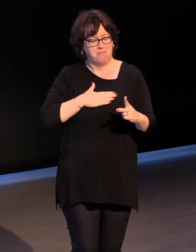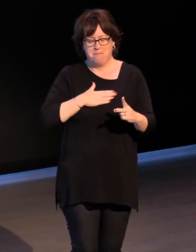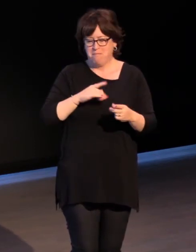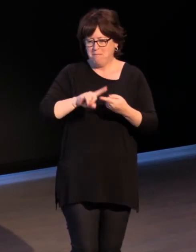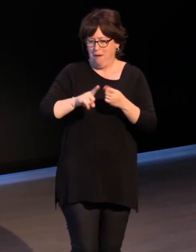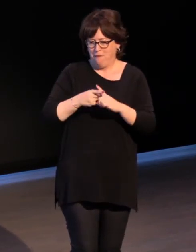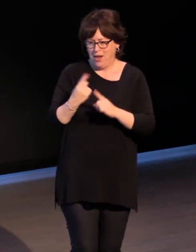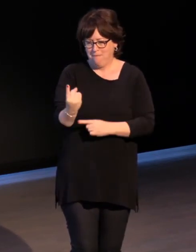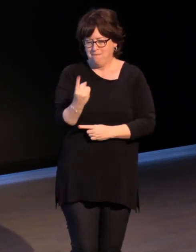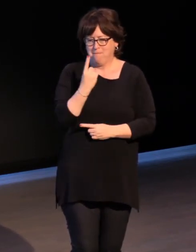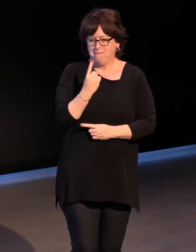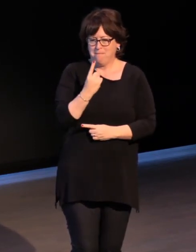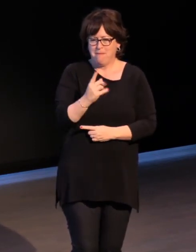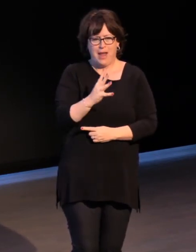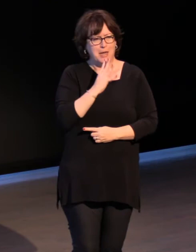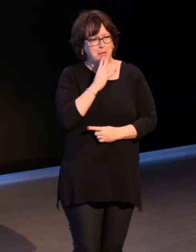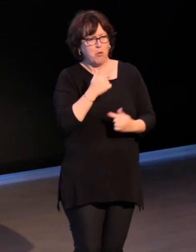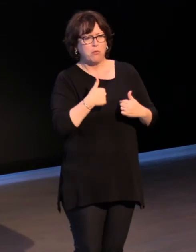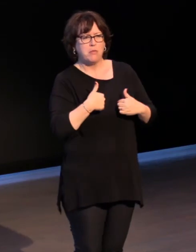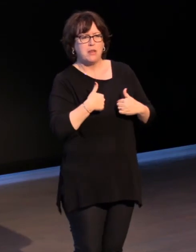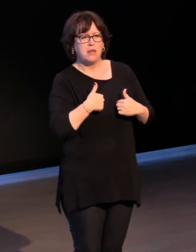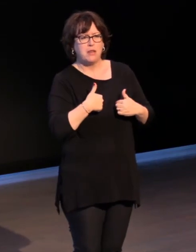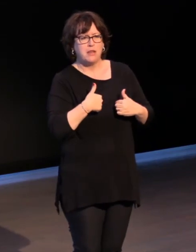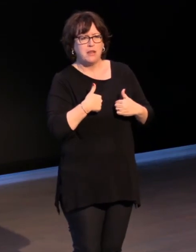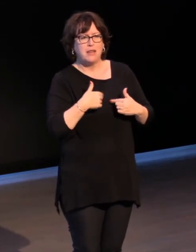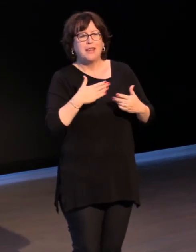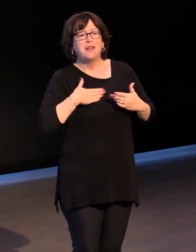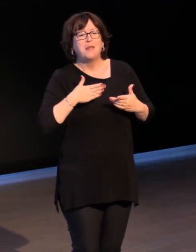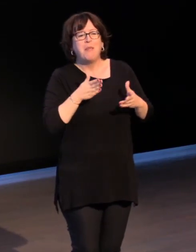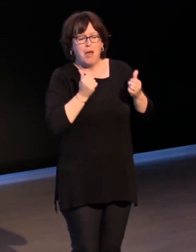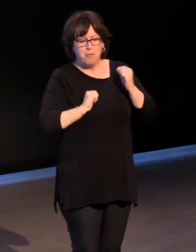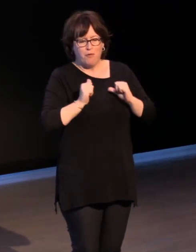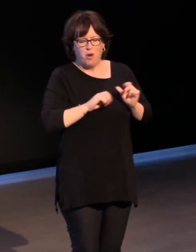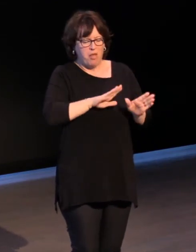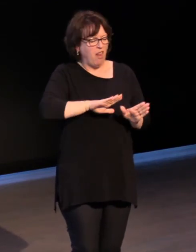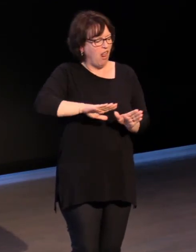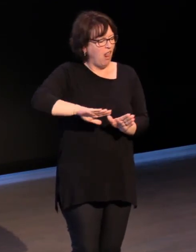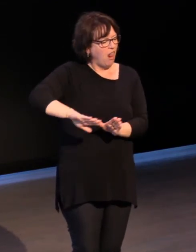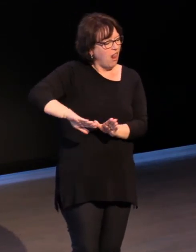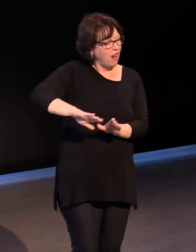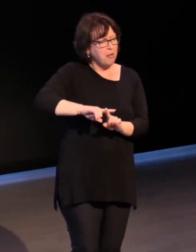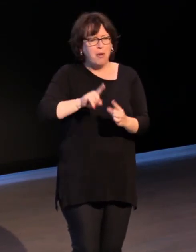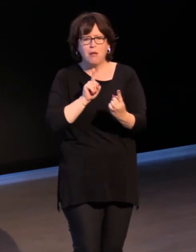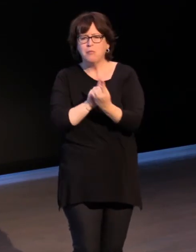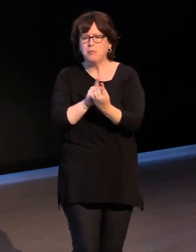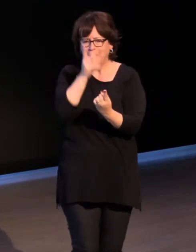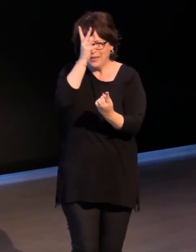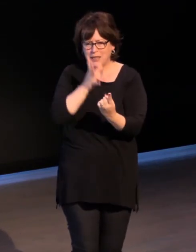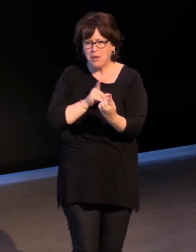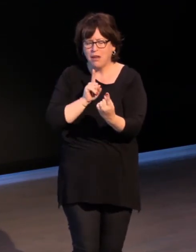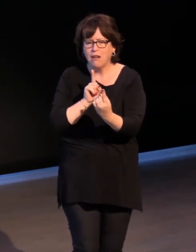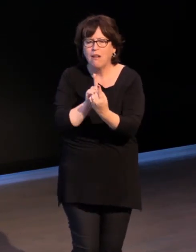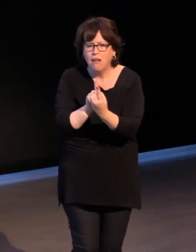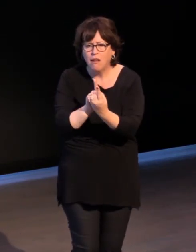spoke to me and he helped me back to the right path, and because of him I went back to school.